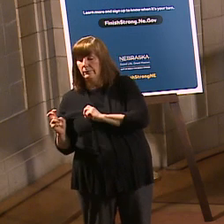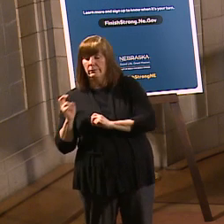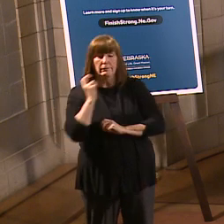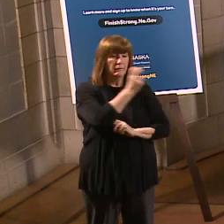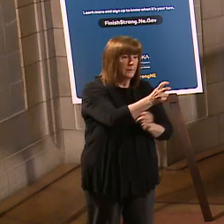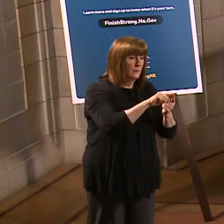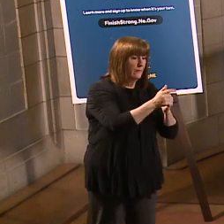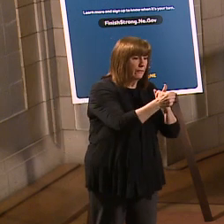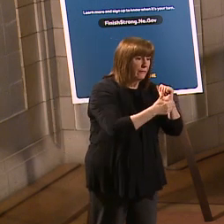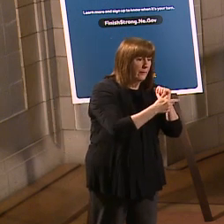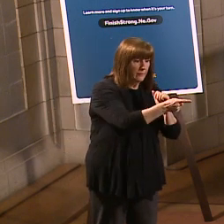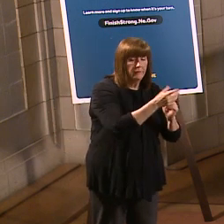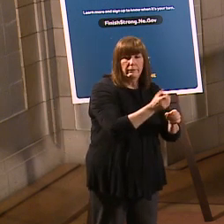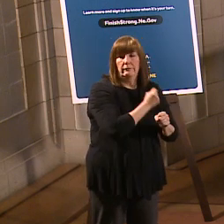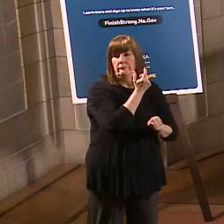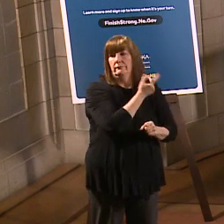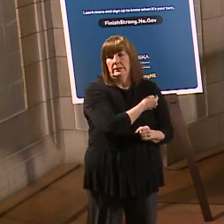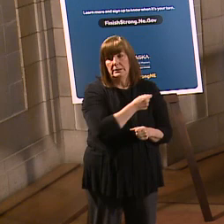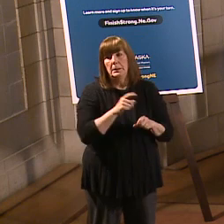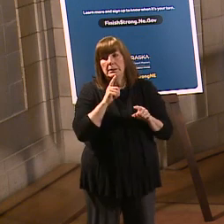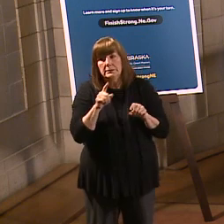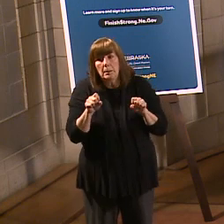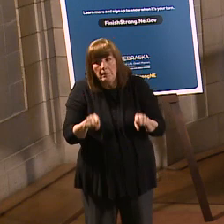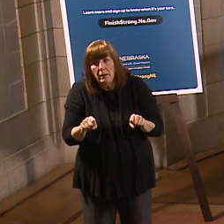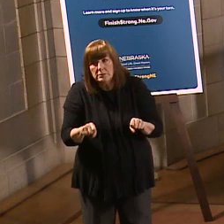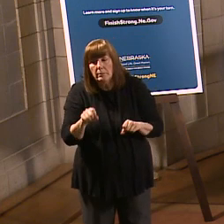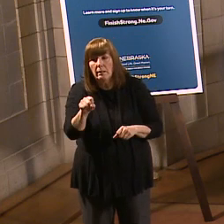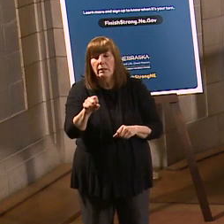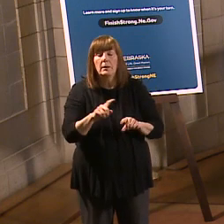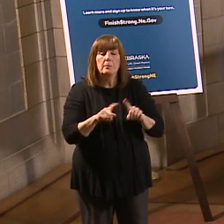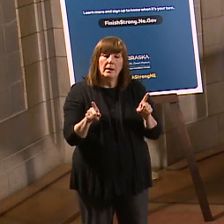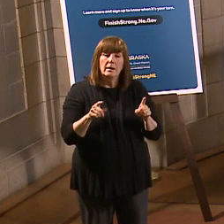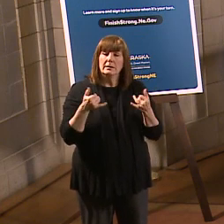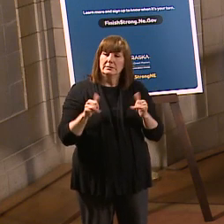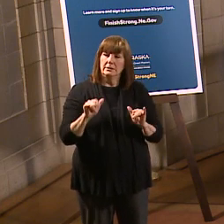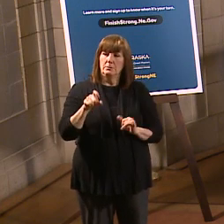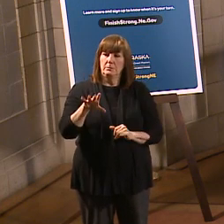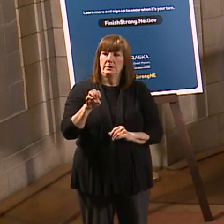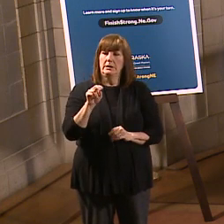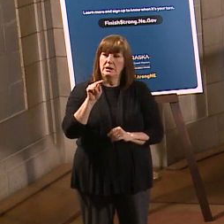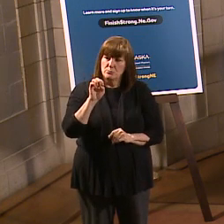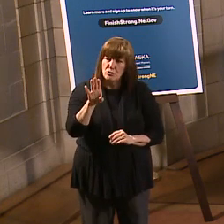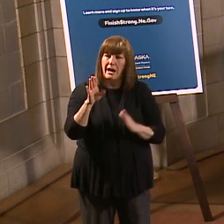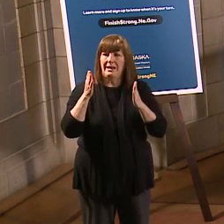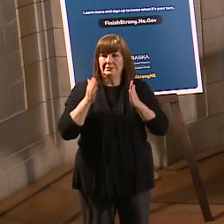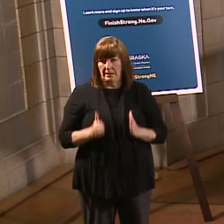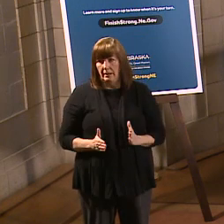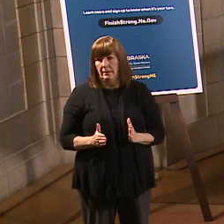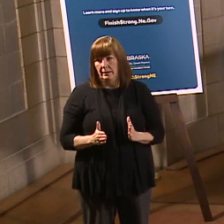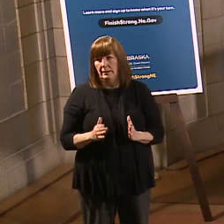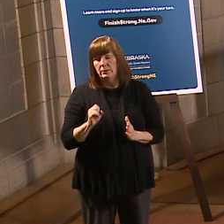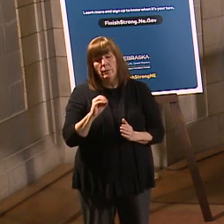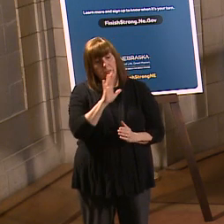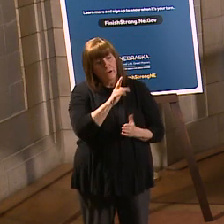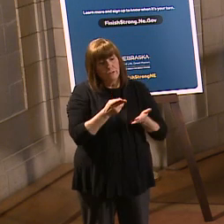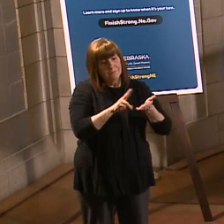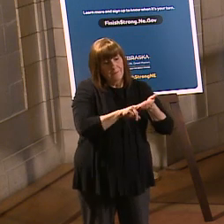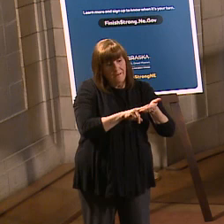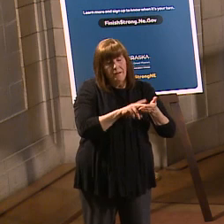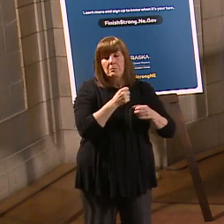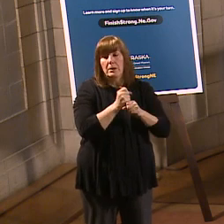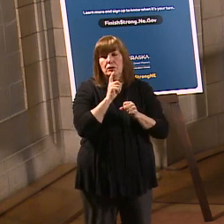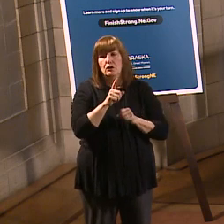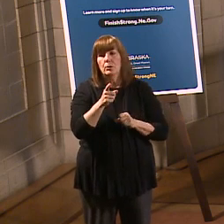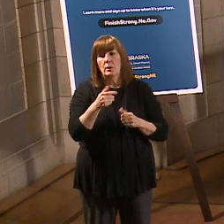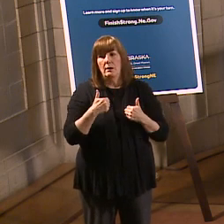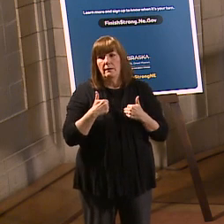to get that vaccine. However, you still have to be a Nebraskan to be able to do that. So part of their signup is to make sure